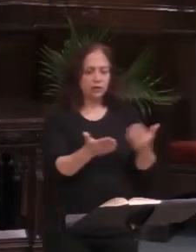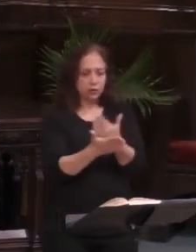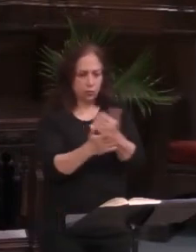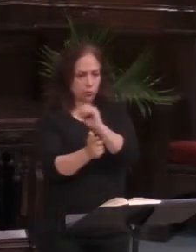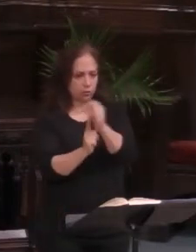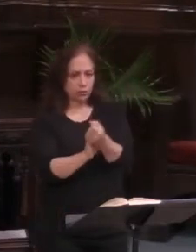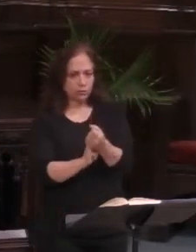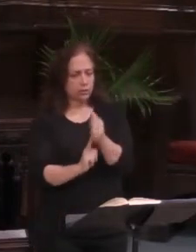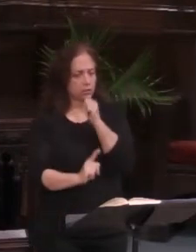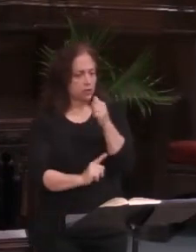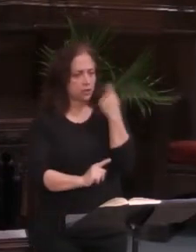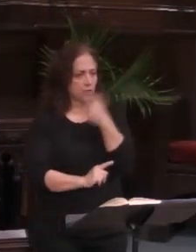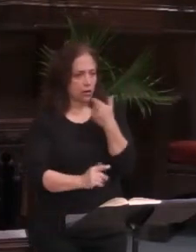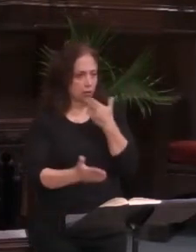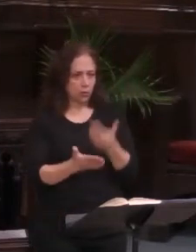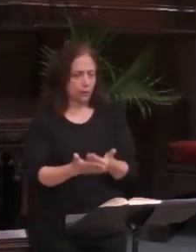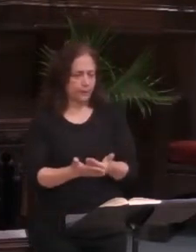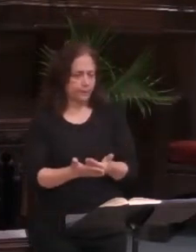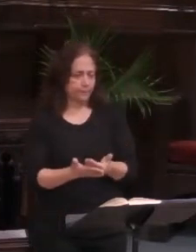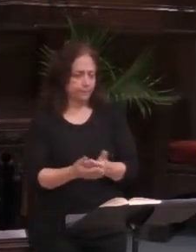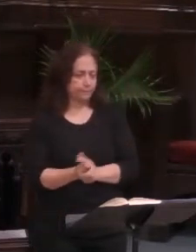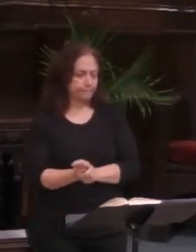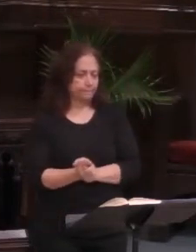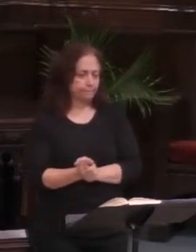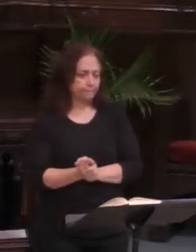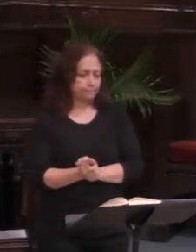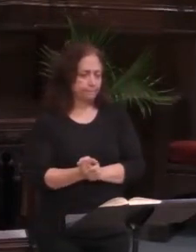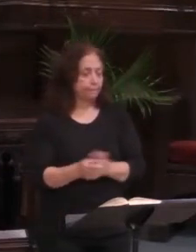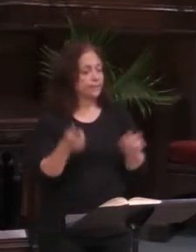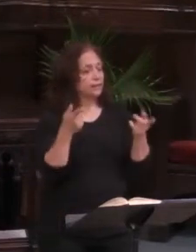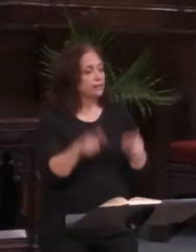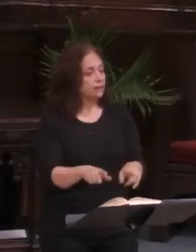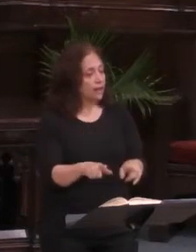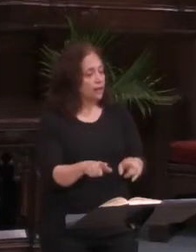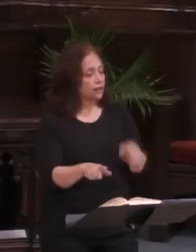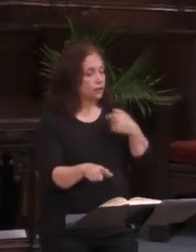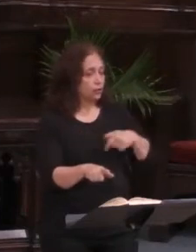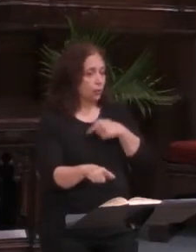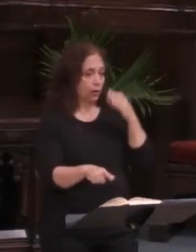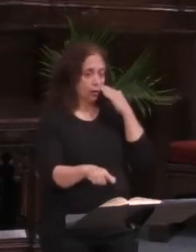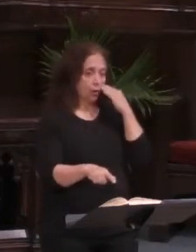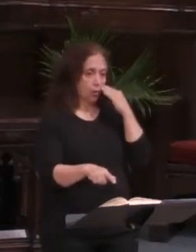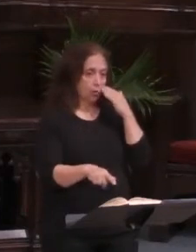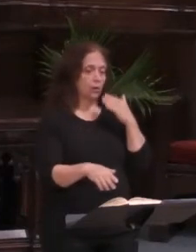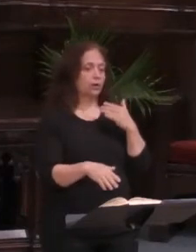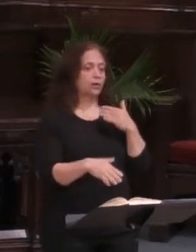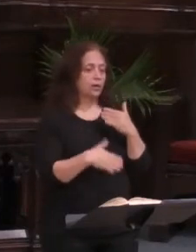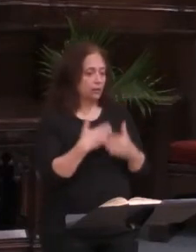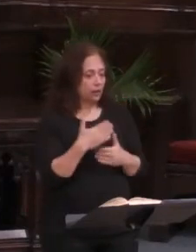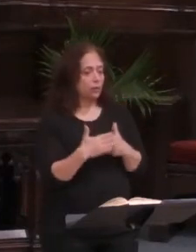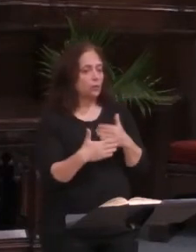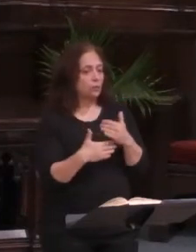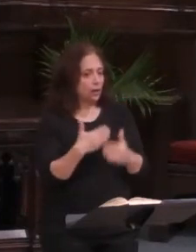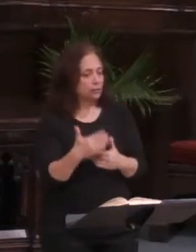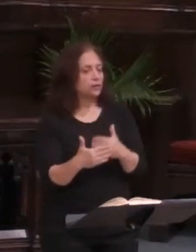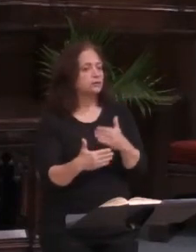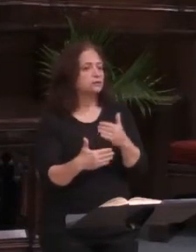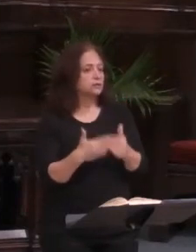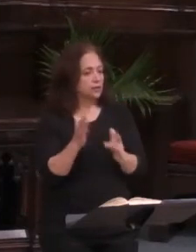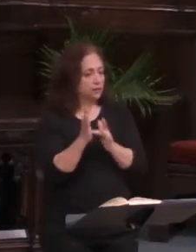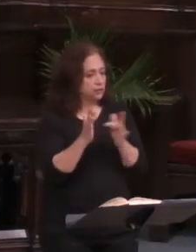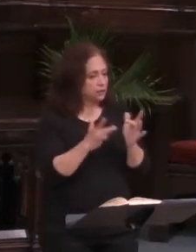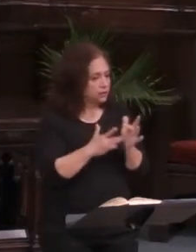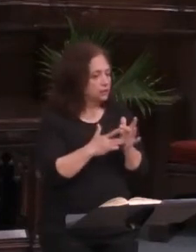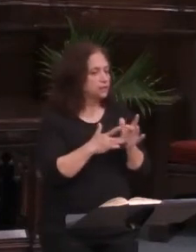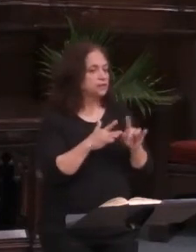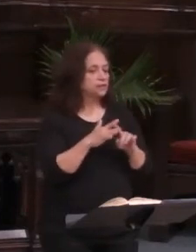not look promising. Then, as we know, little by little, Jesus